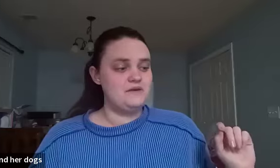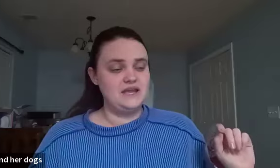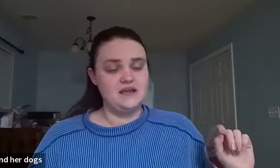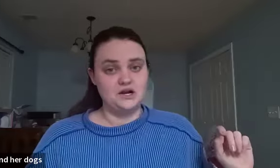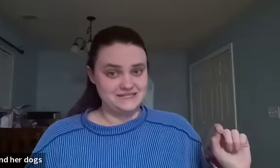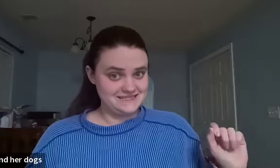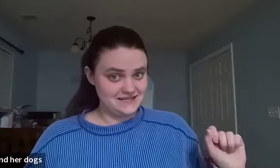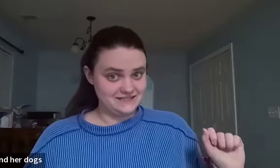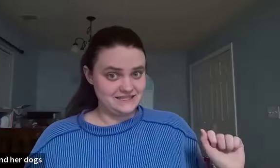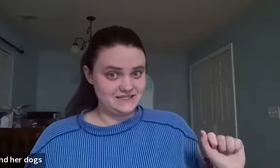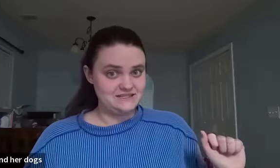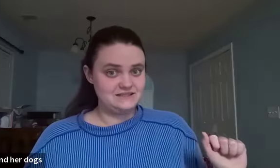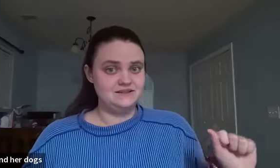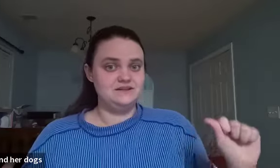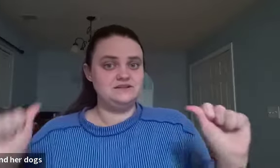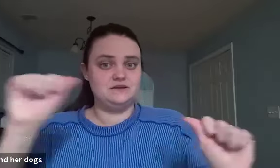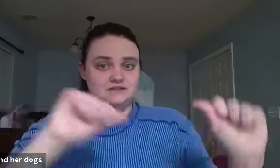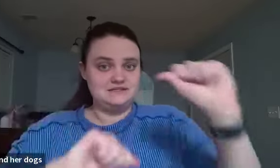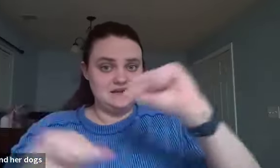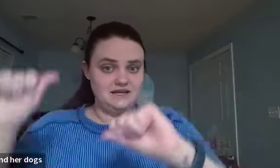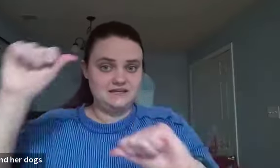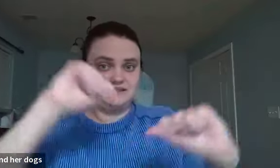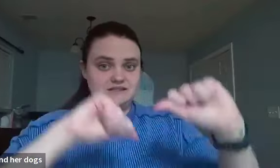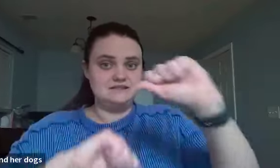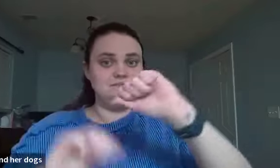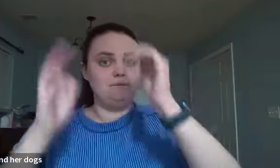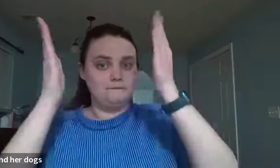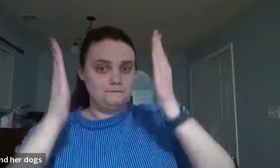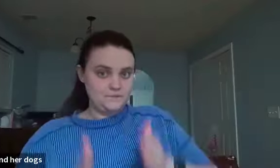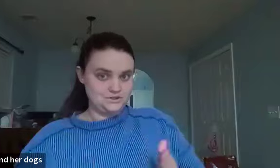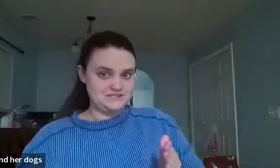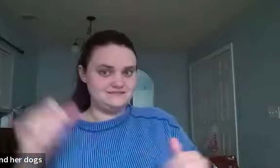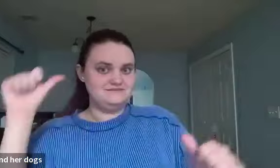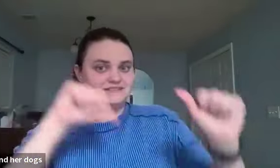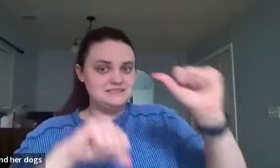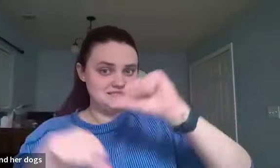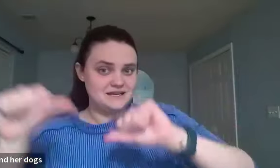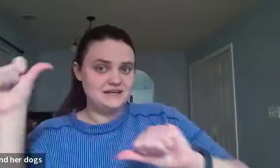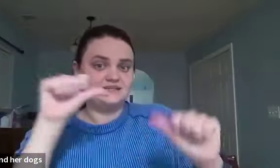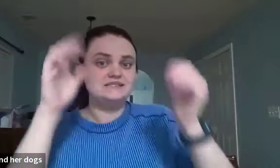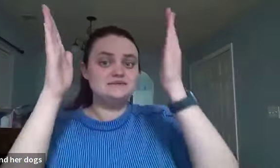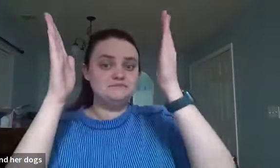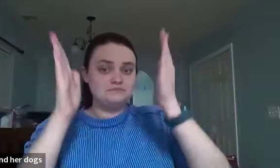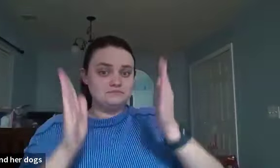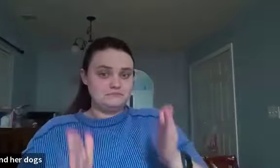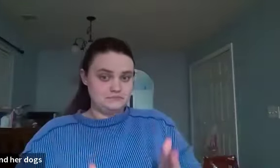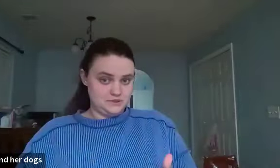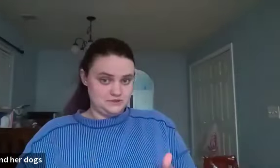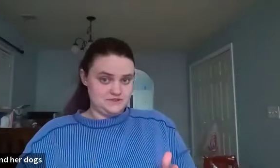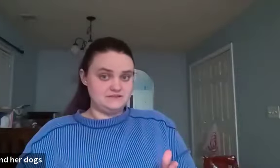Then we had our scientist. So science person, science